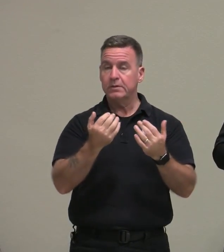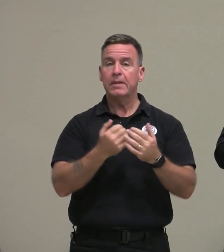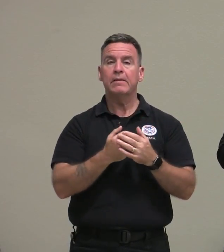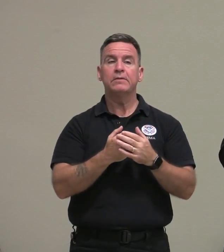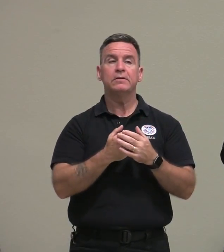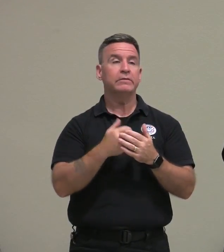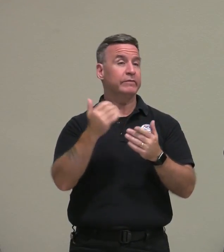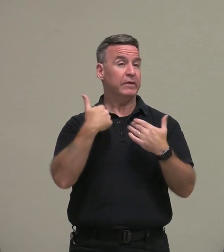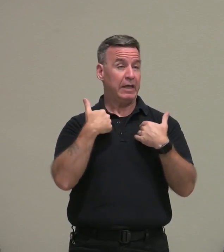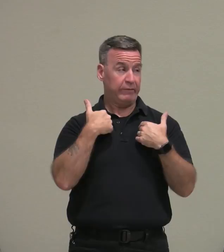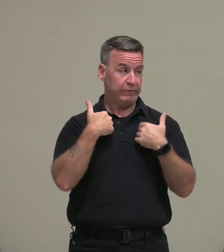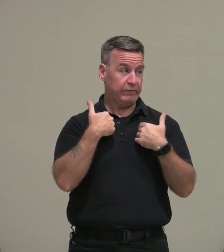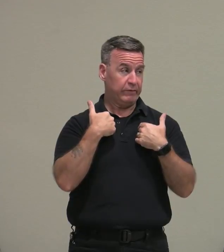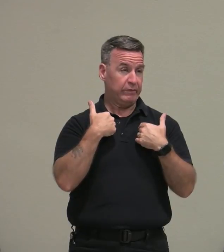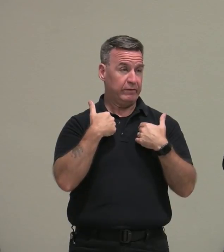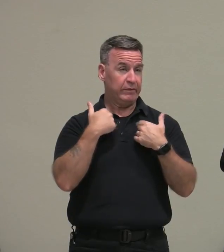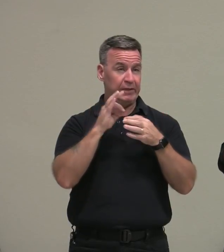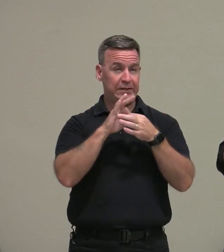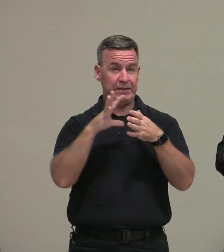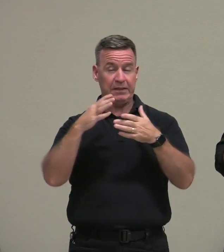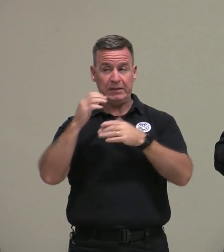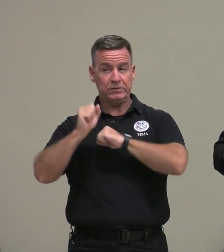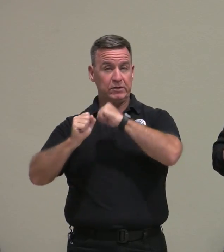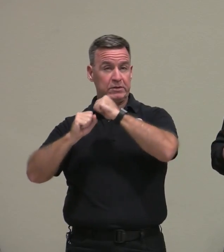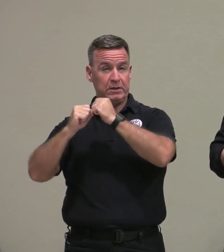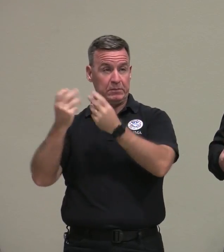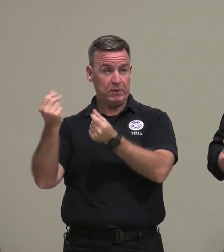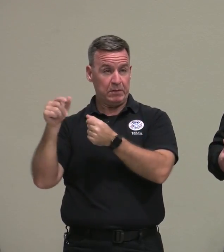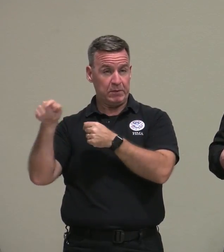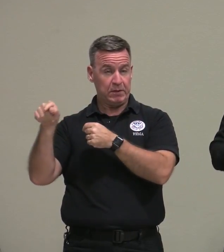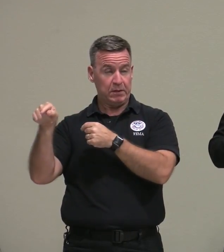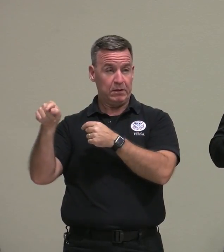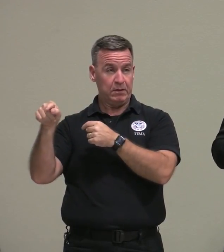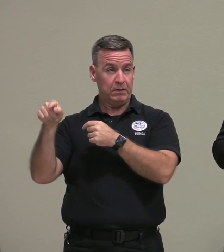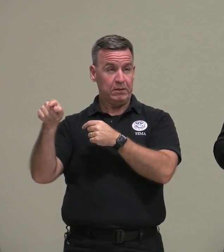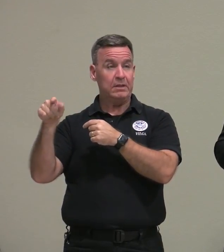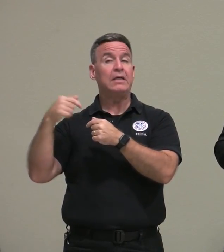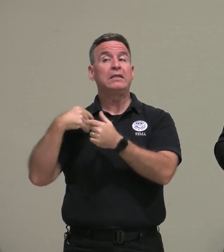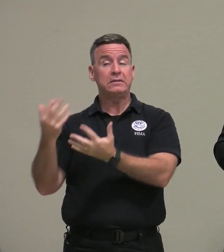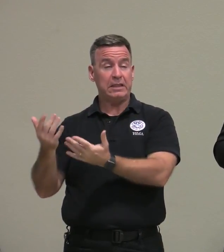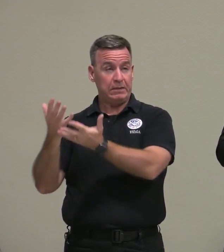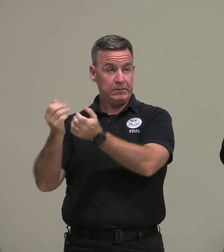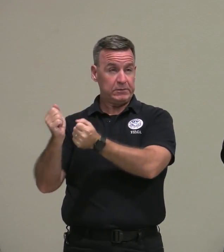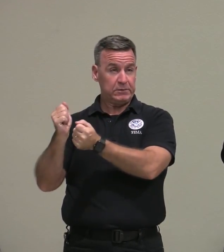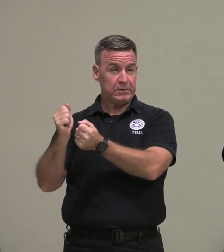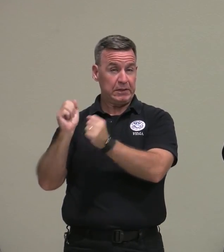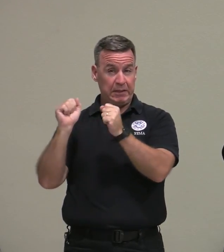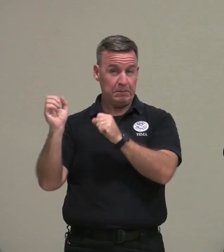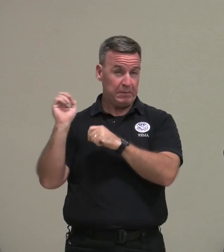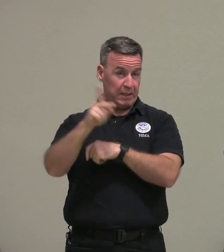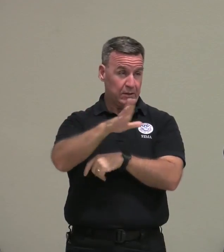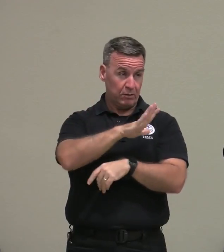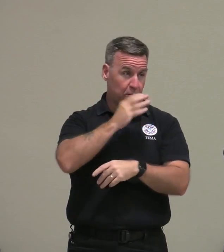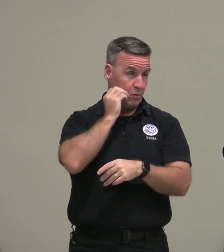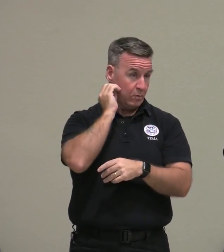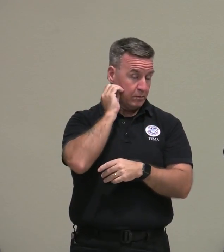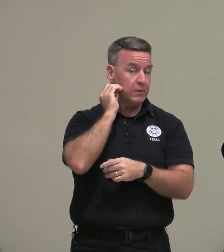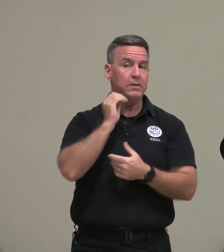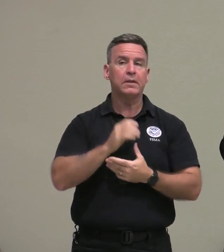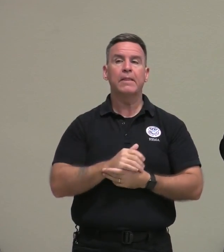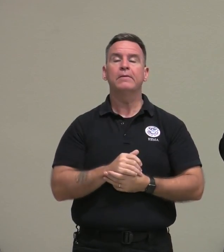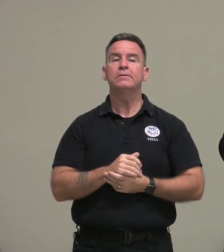even if you have a detached structure on the property that is damaged, can you return to your home?